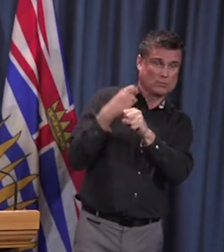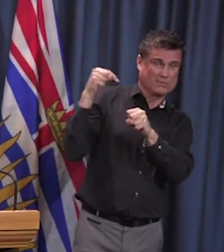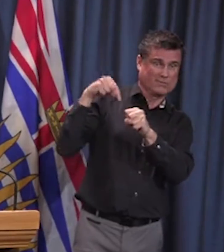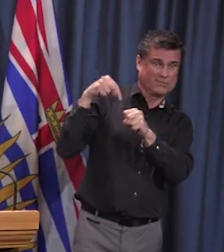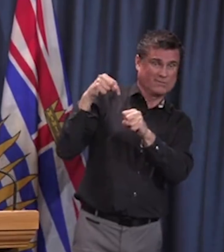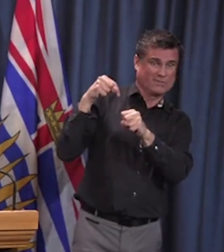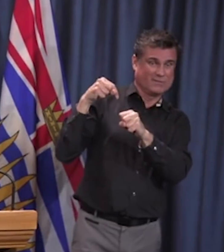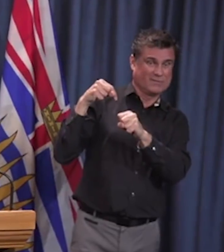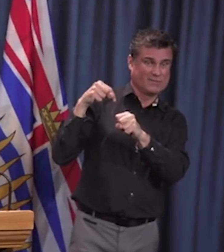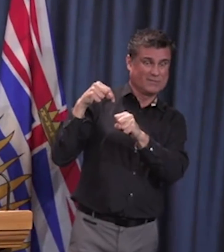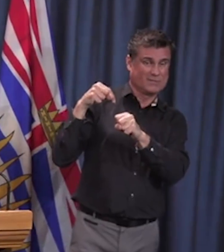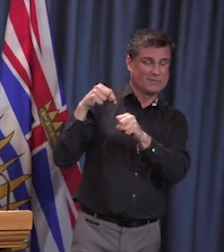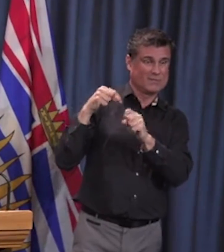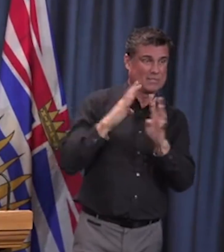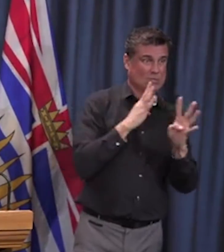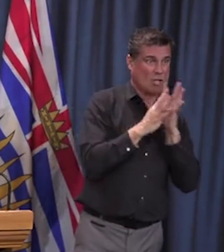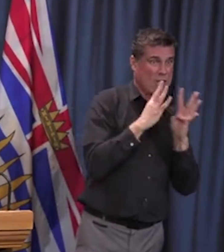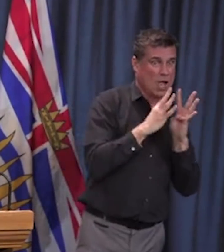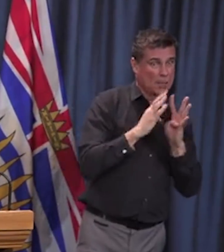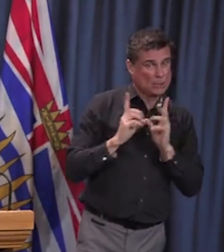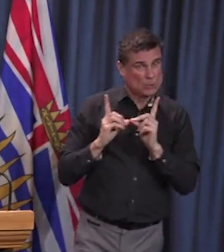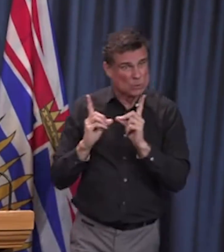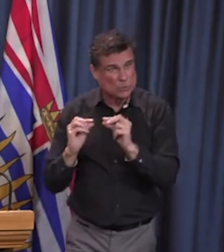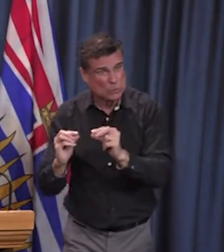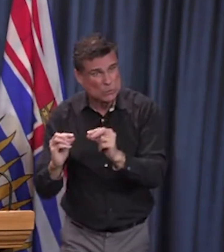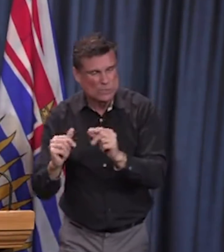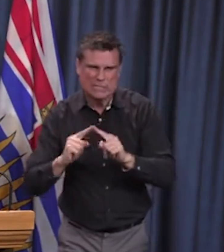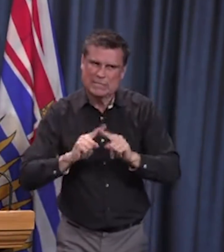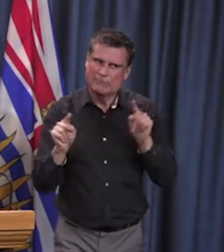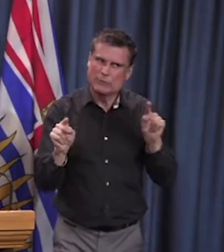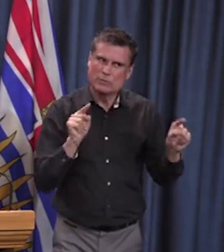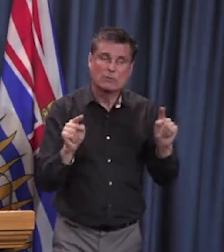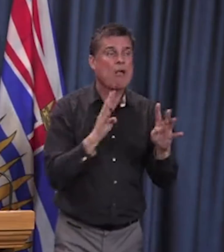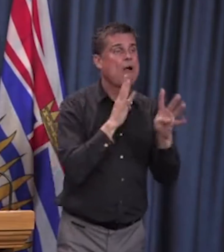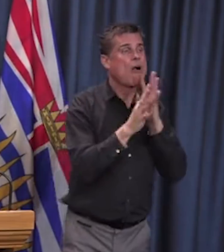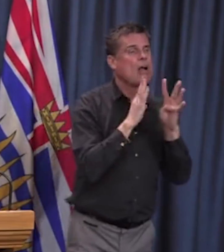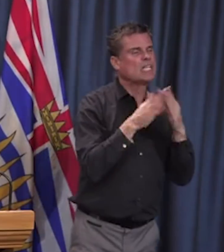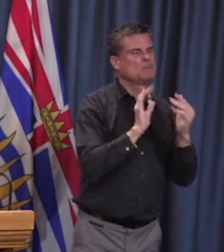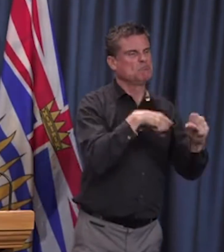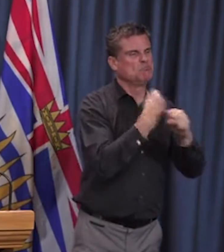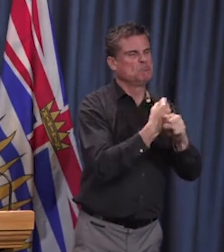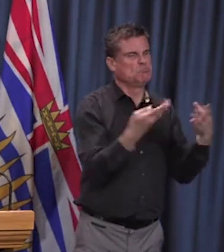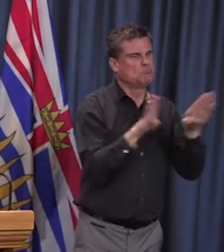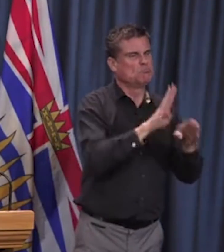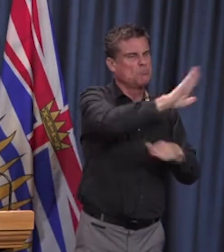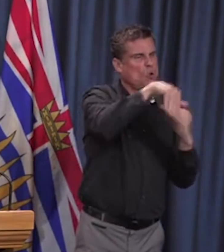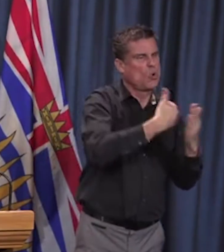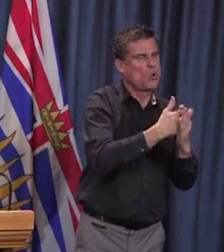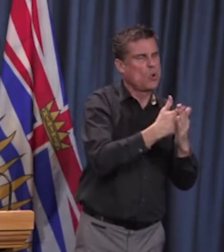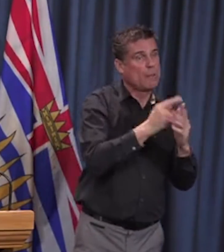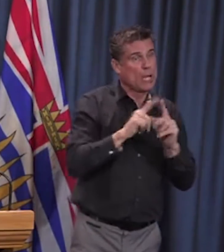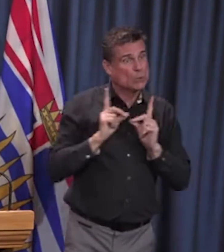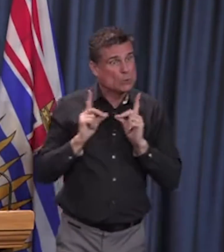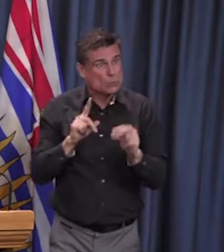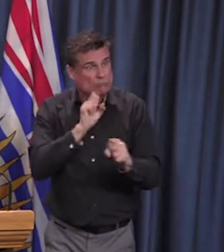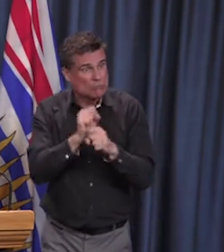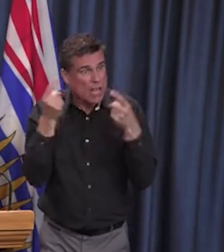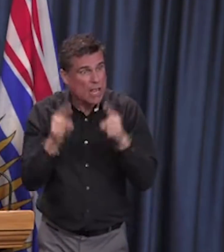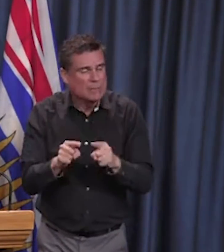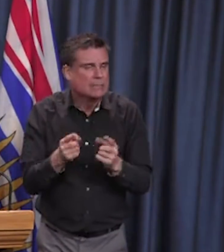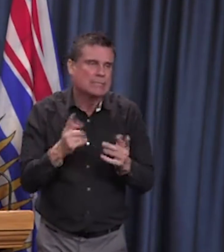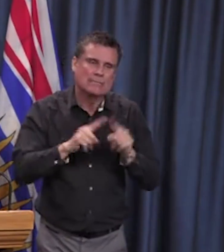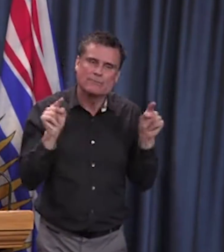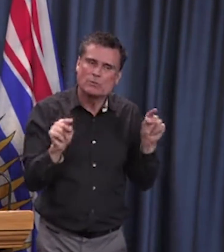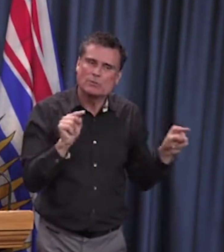not unlike the list of exemptions that we have in place here today. So I would rather than get caught up on how we're going to